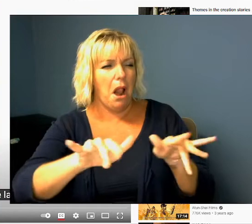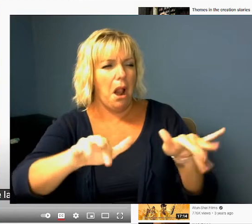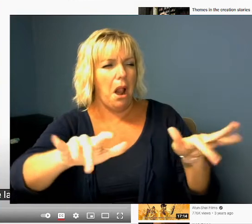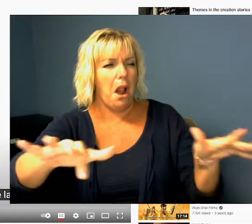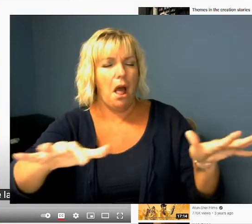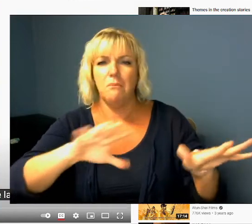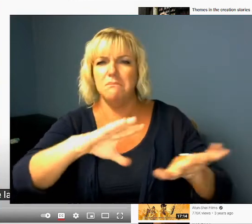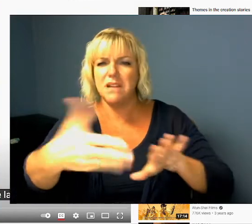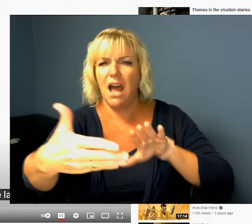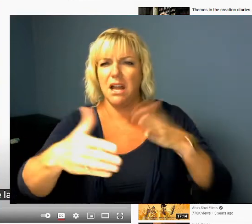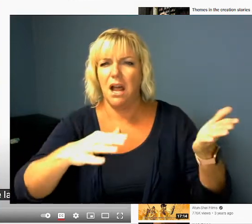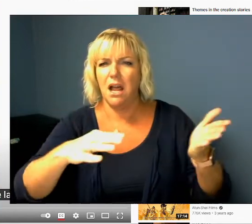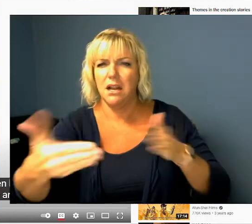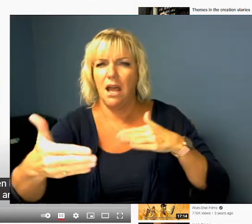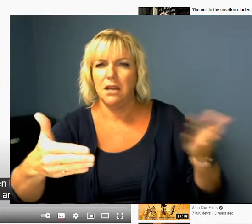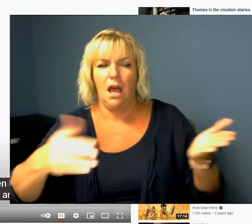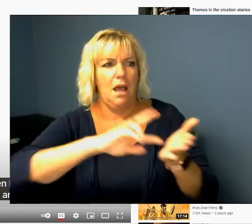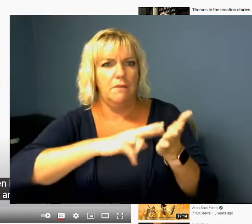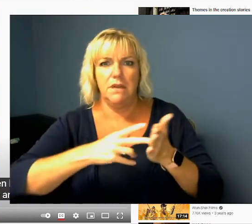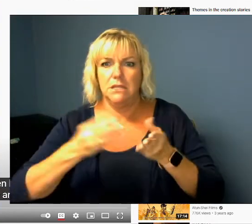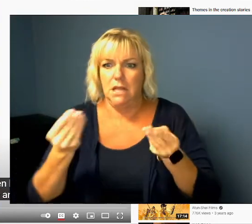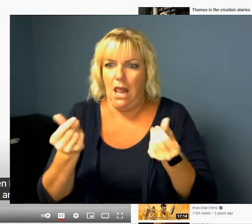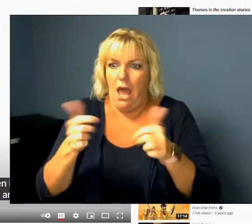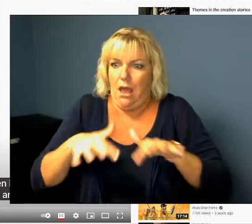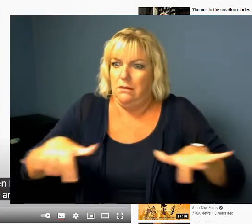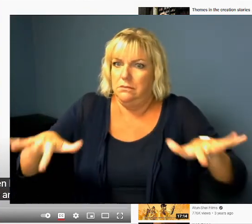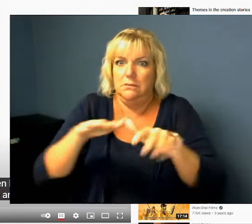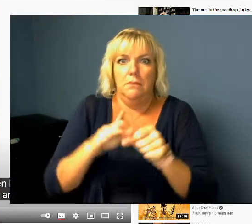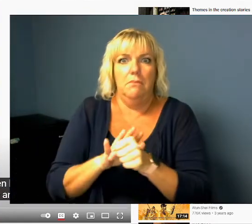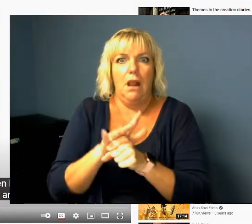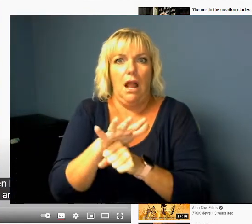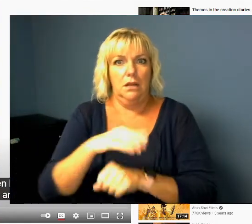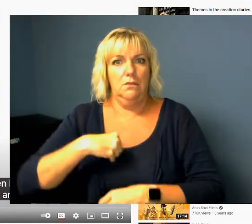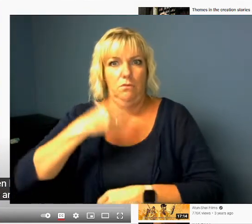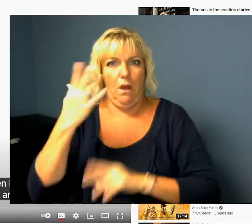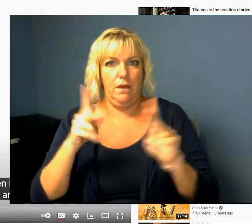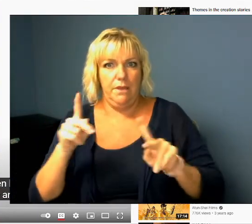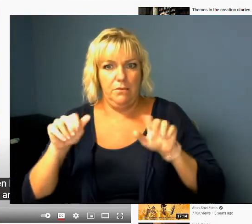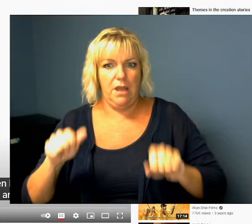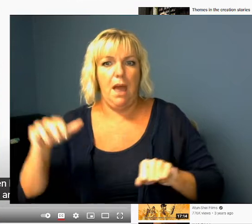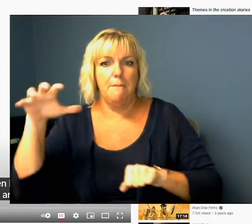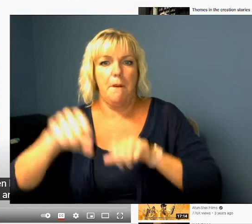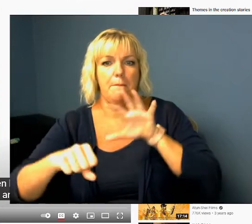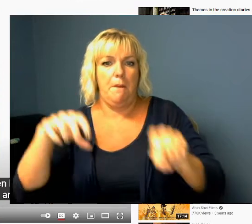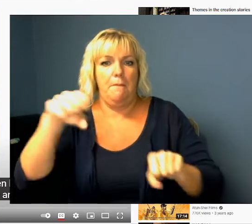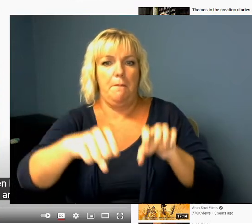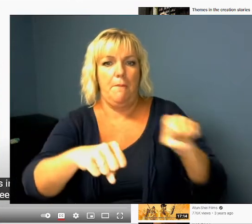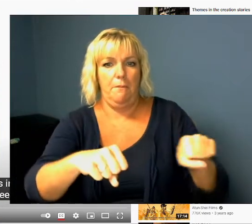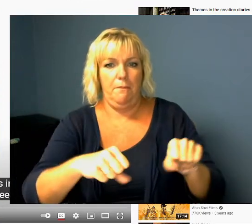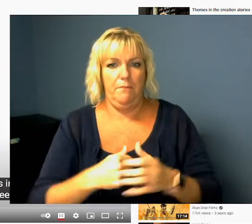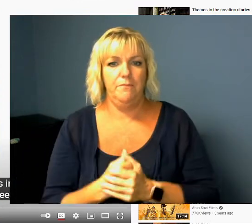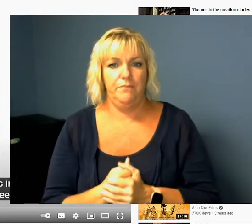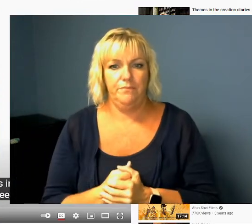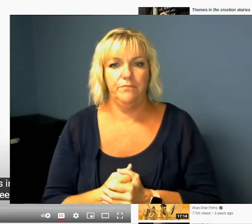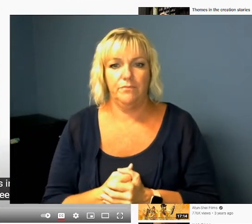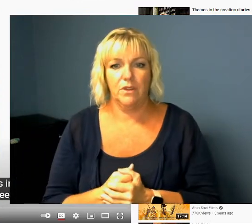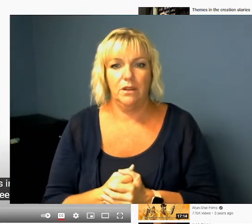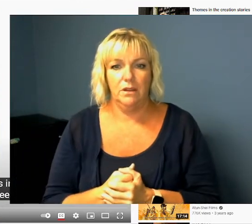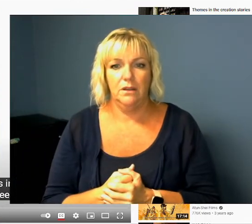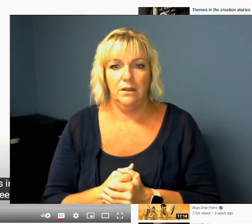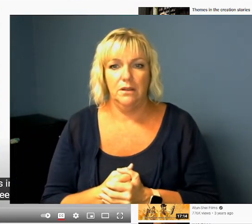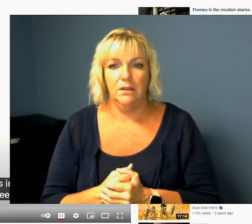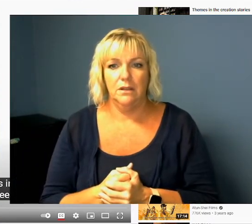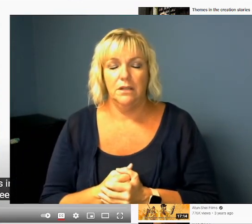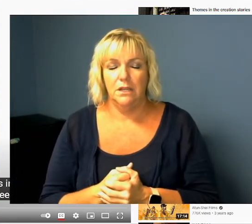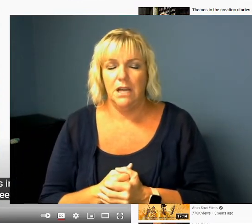sick, so clearly God wants us to have the land, he's saying there. And, then he claims at the end that they'll come in good leave, that they'll do this in a